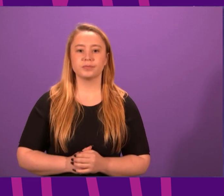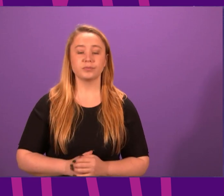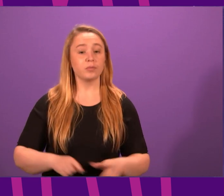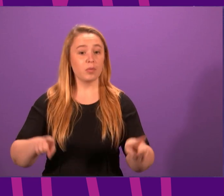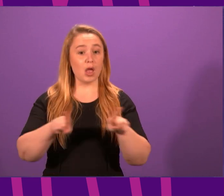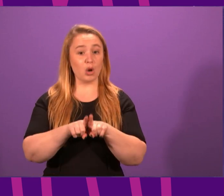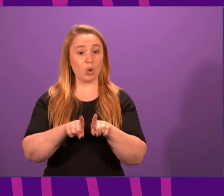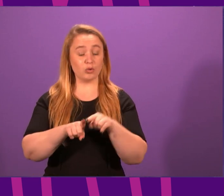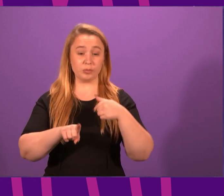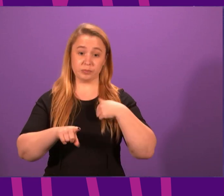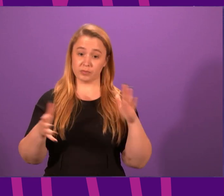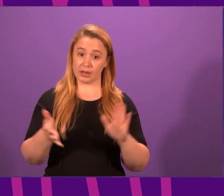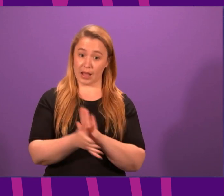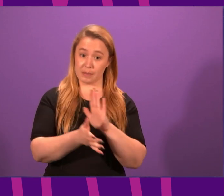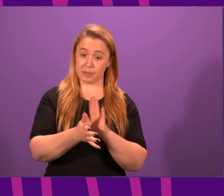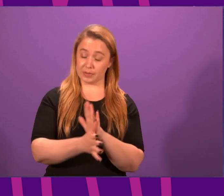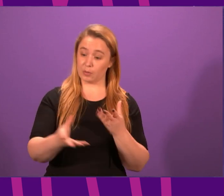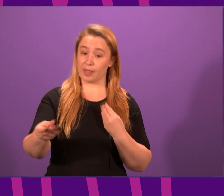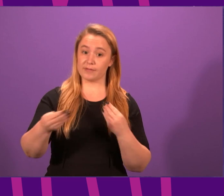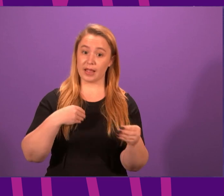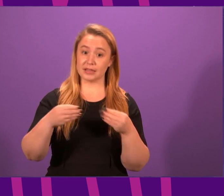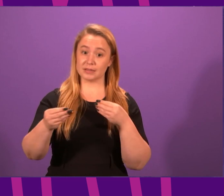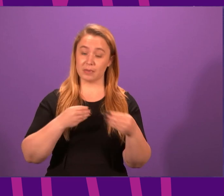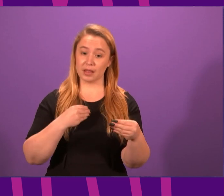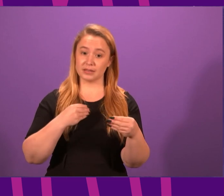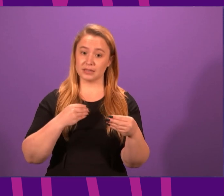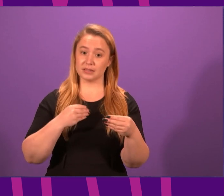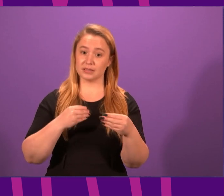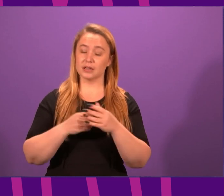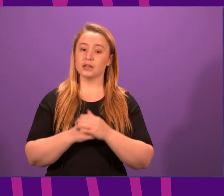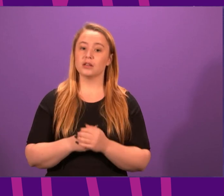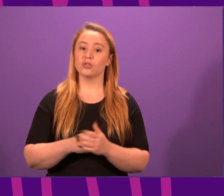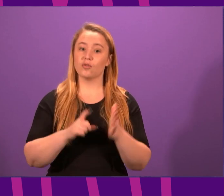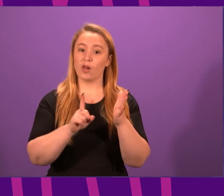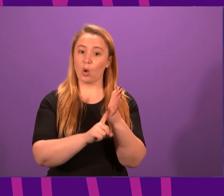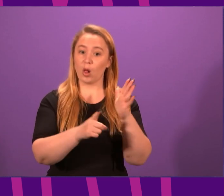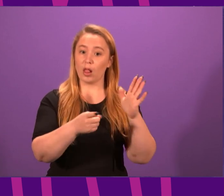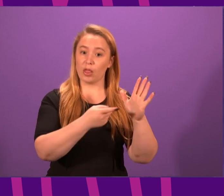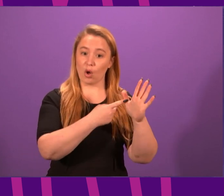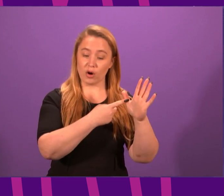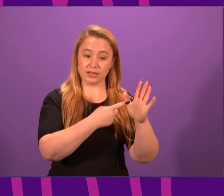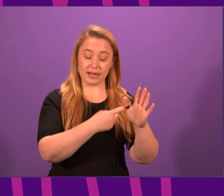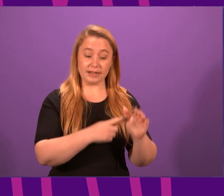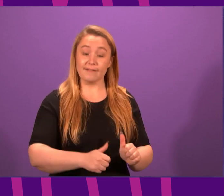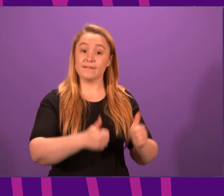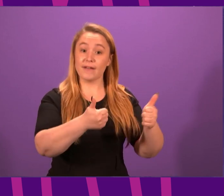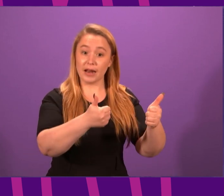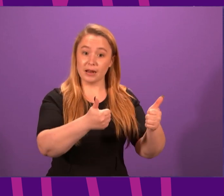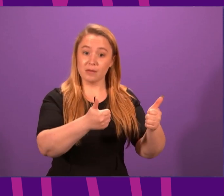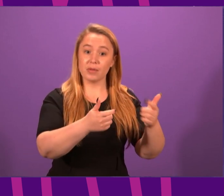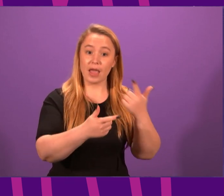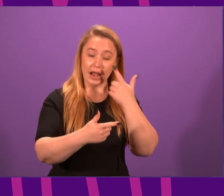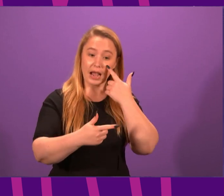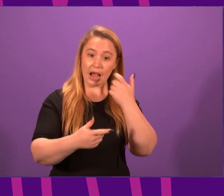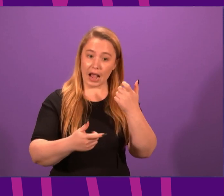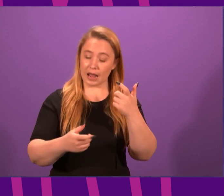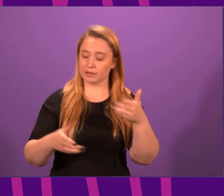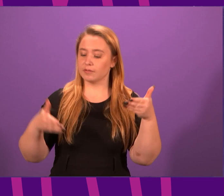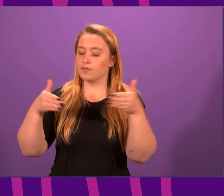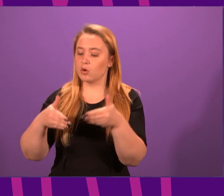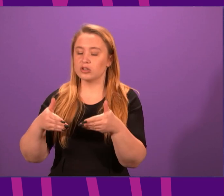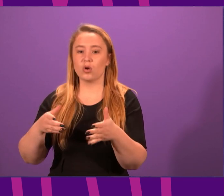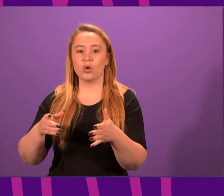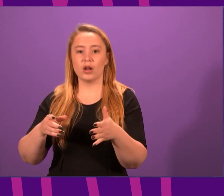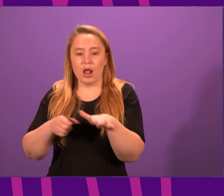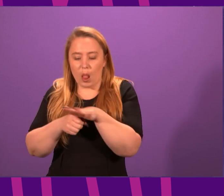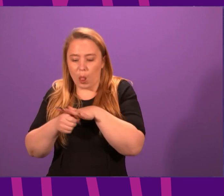welcome the flexibility introduced of going below local authority area into localities. We've already heard quite rightly about